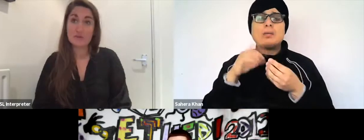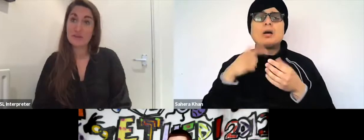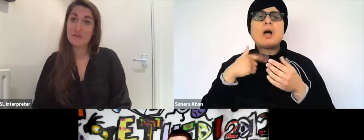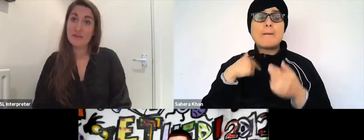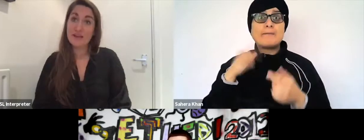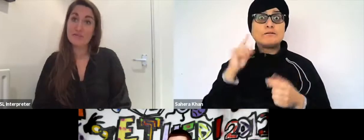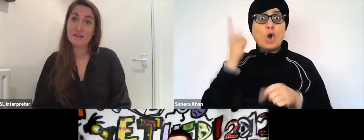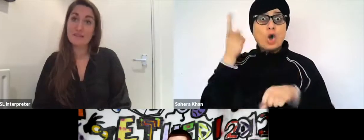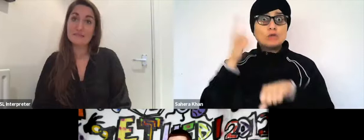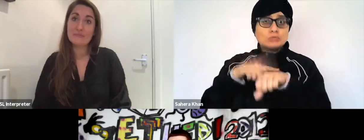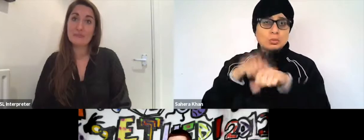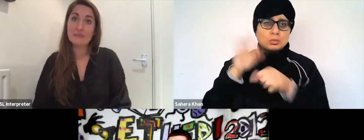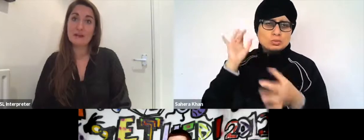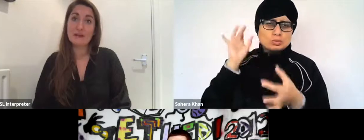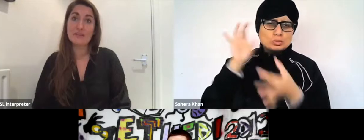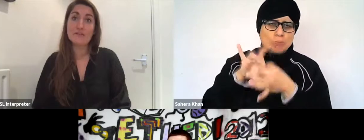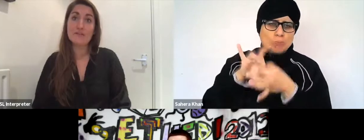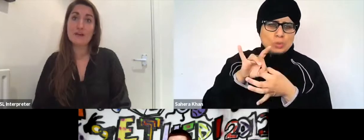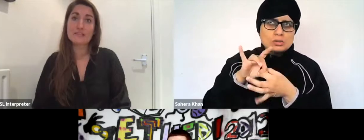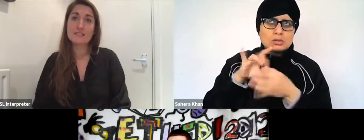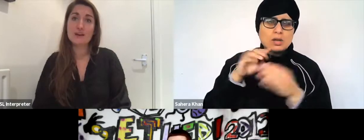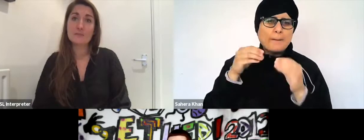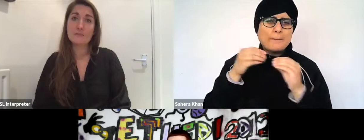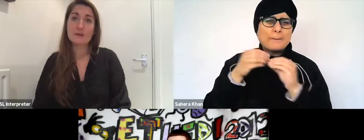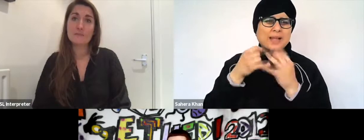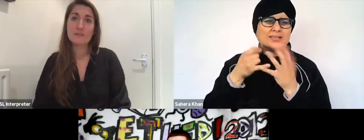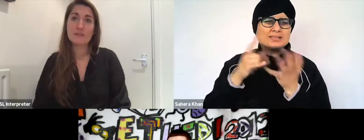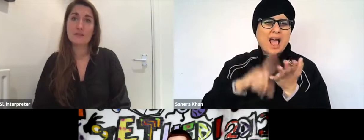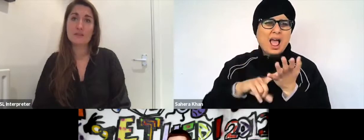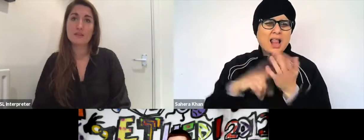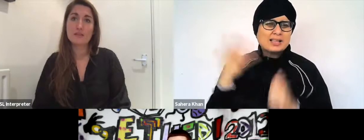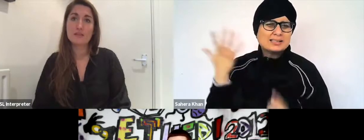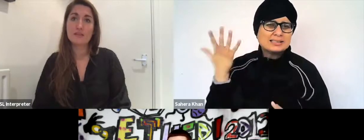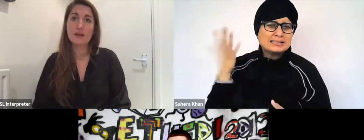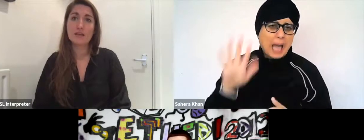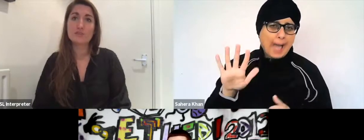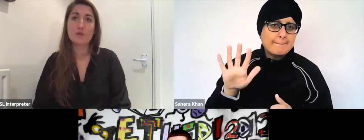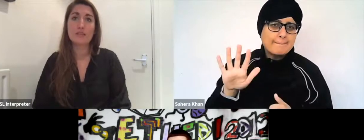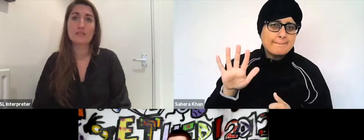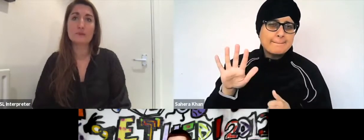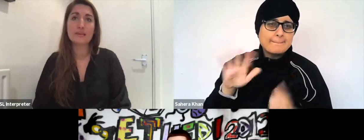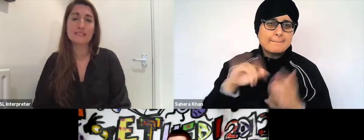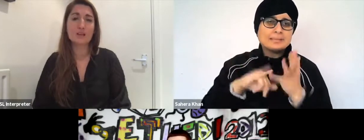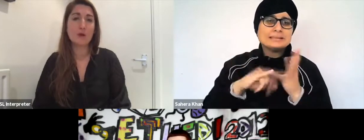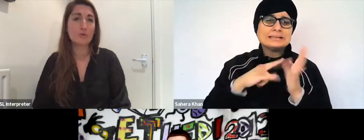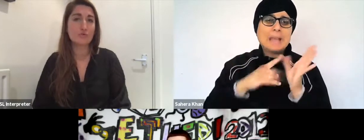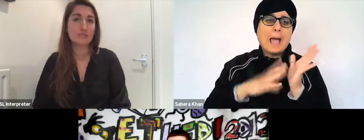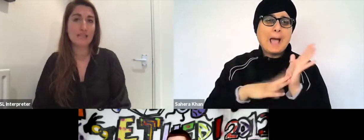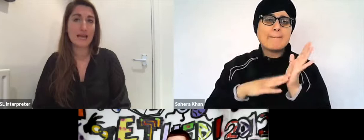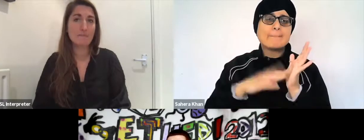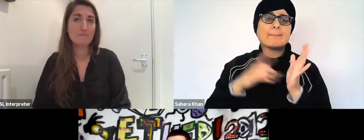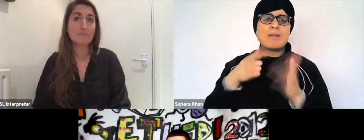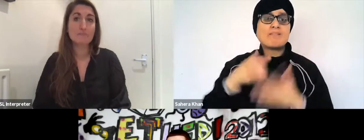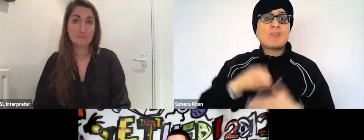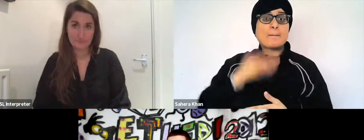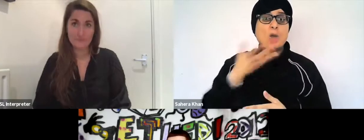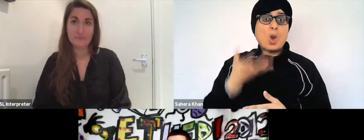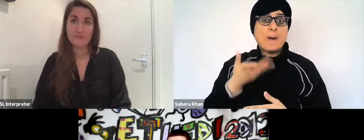carried on with it from there, really. I think first time I joined BSL Poetry